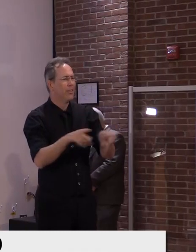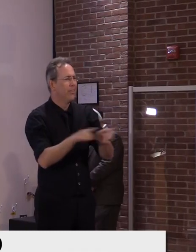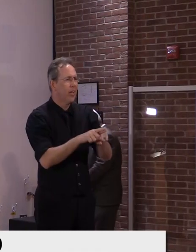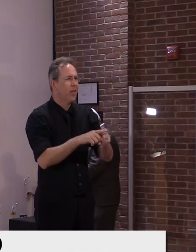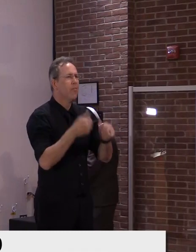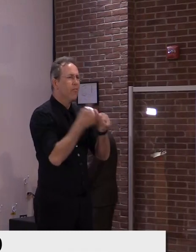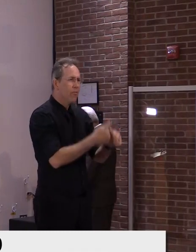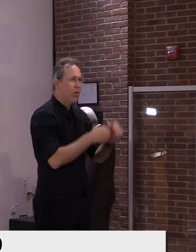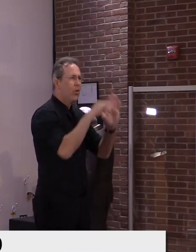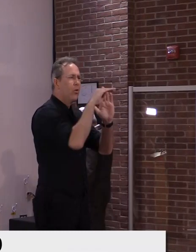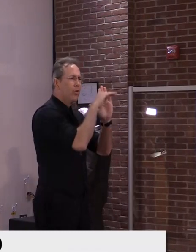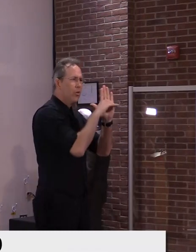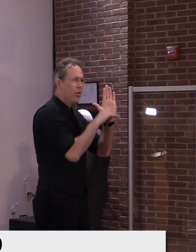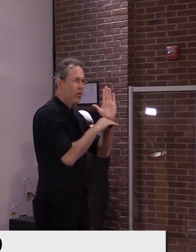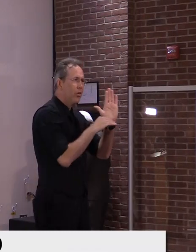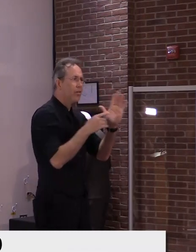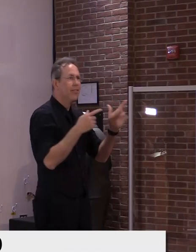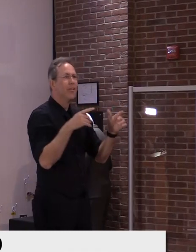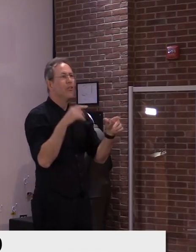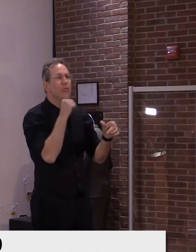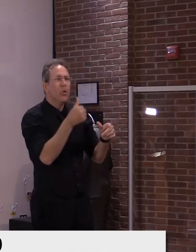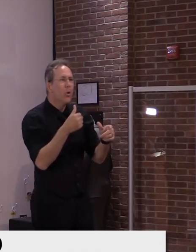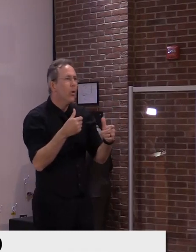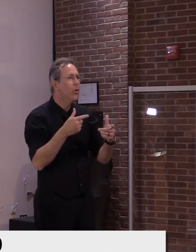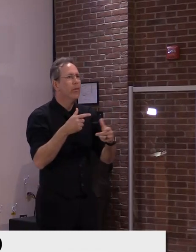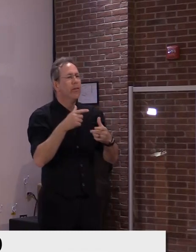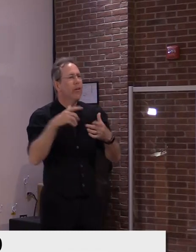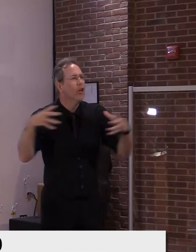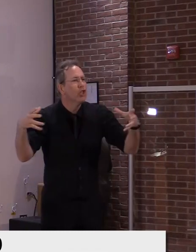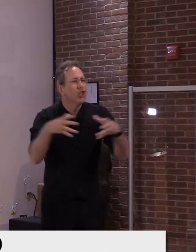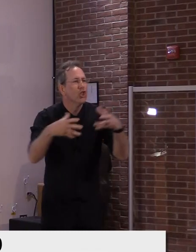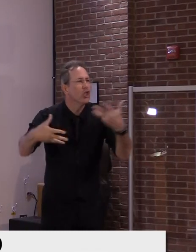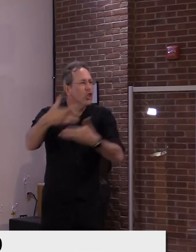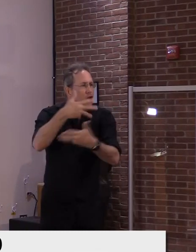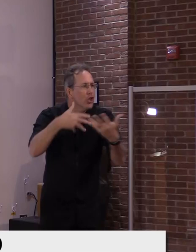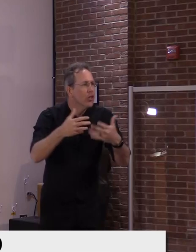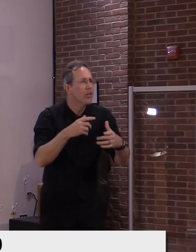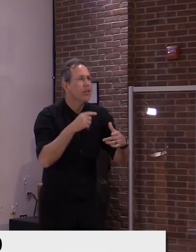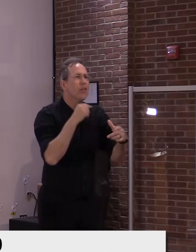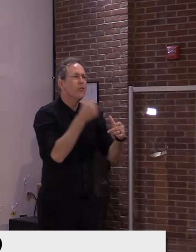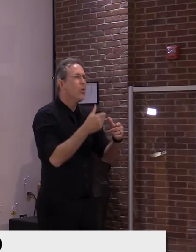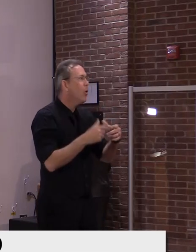large gatherings here, you avoid large gatherings when you're away as well.